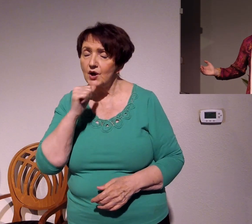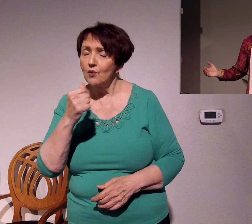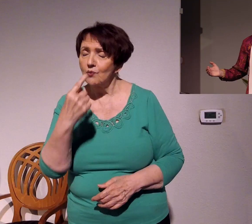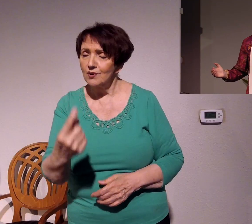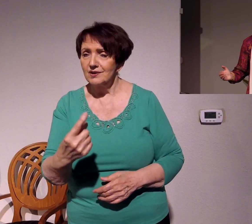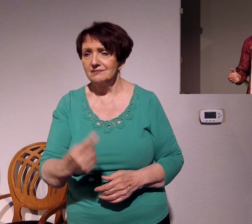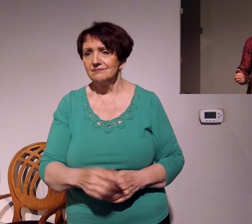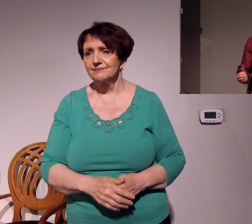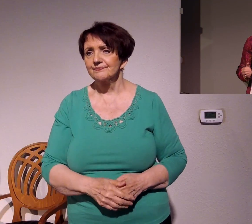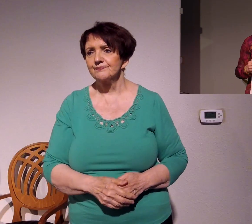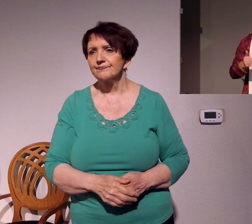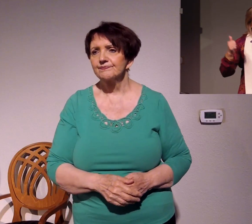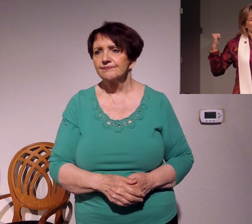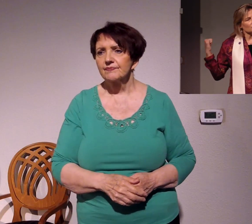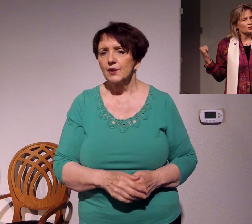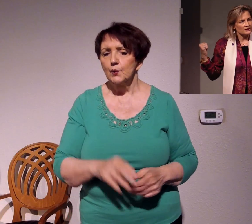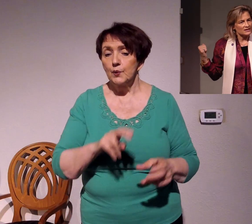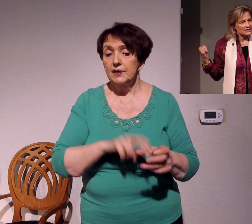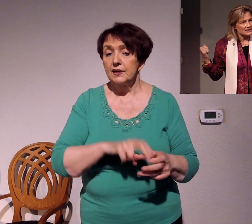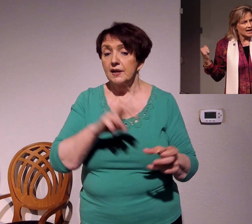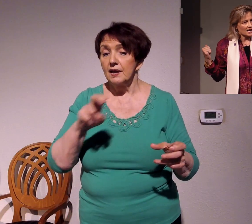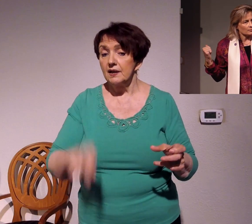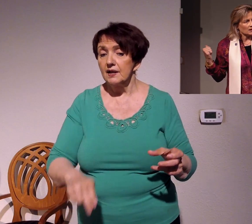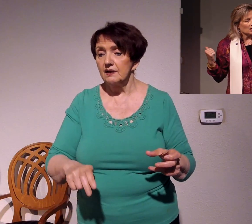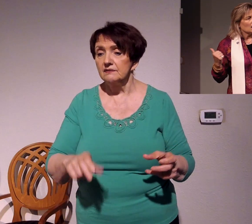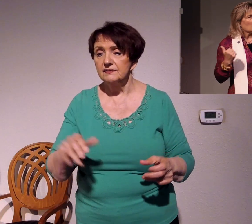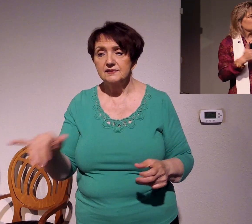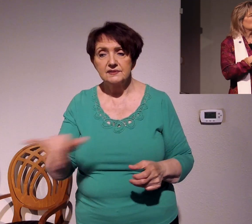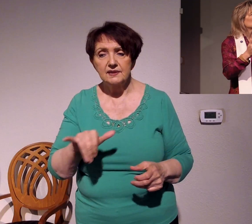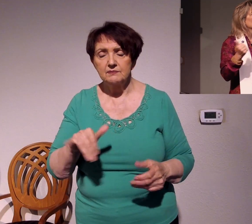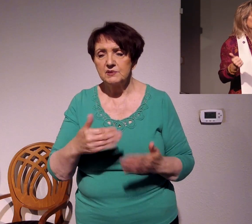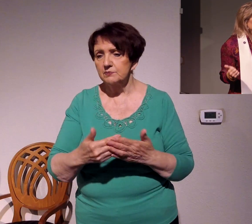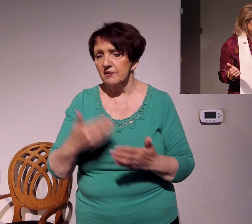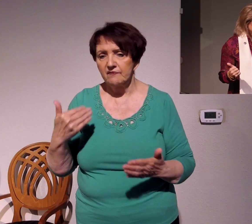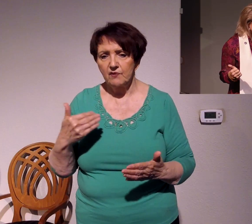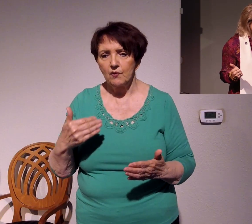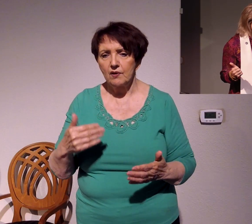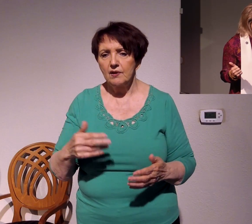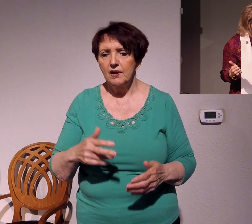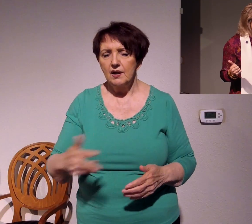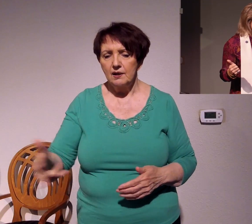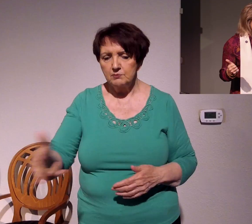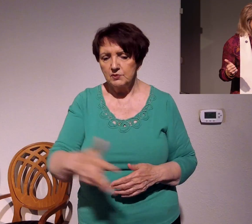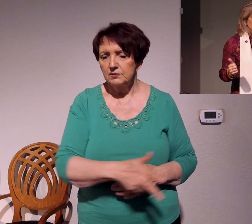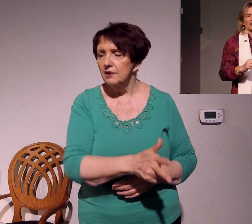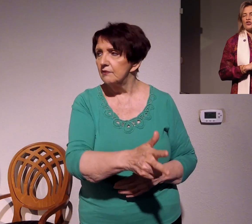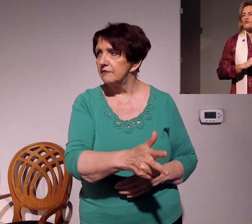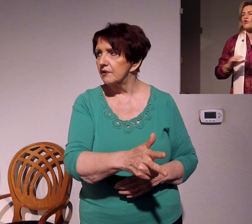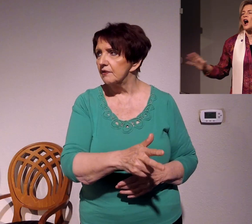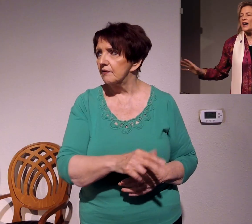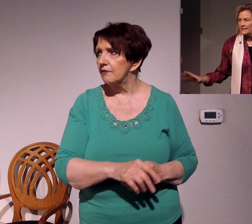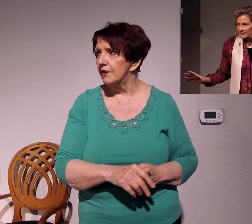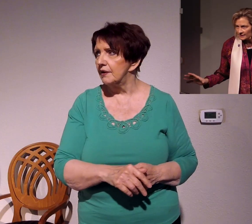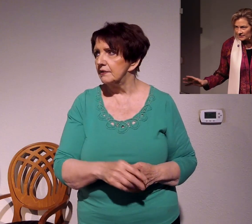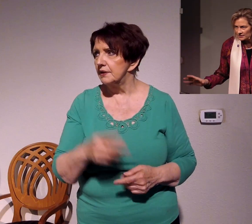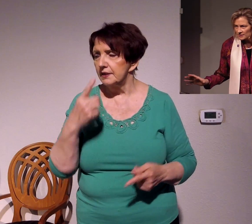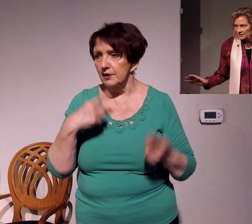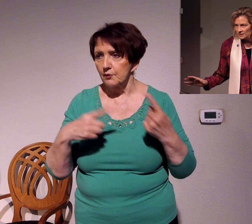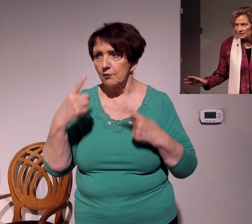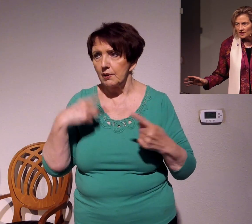When he got out of my car, just like the previous time, I pulled over and I cried.